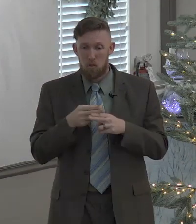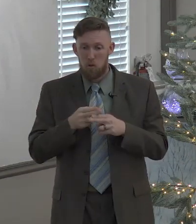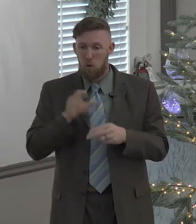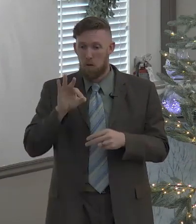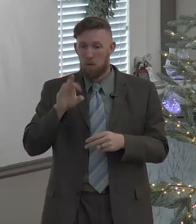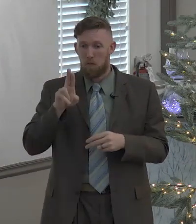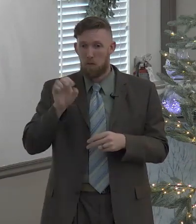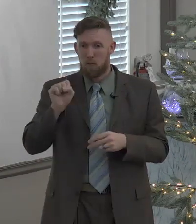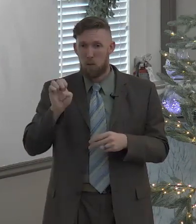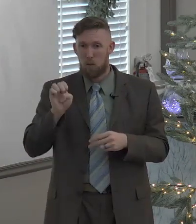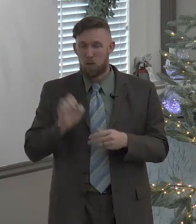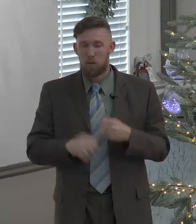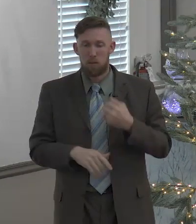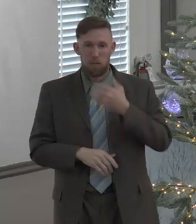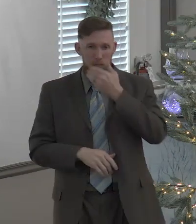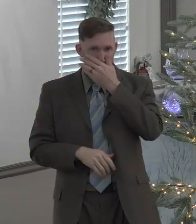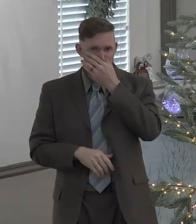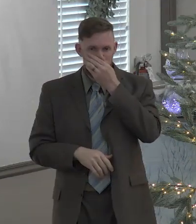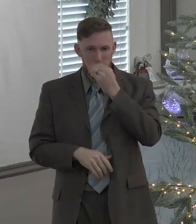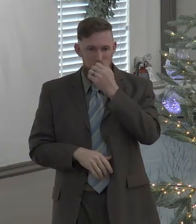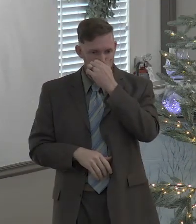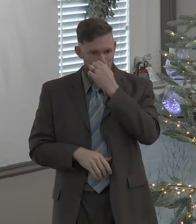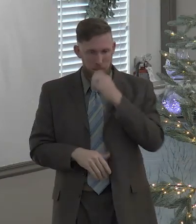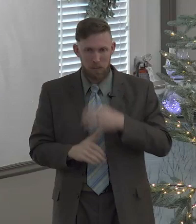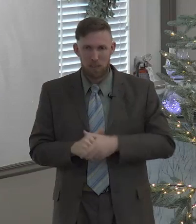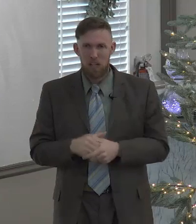Anybody know what I'm talking about?